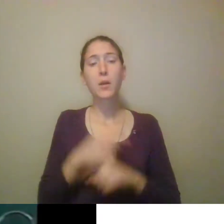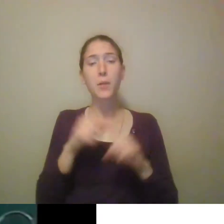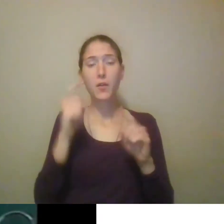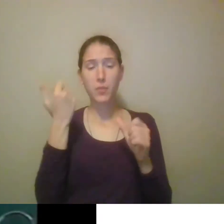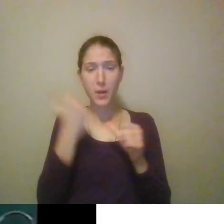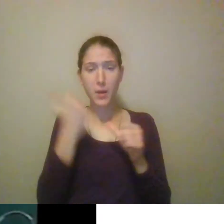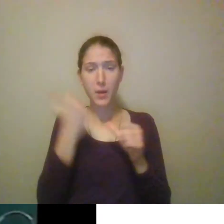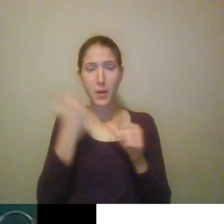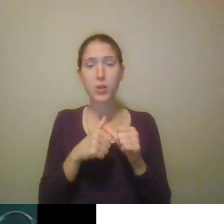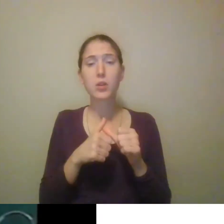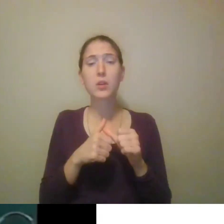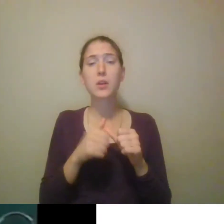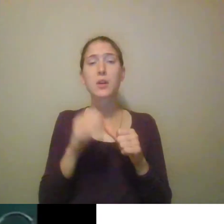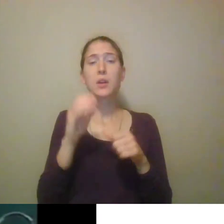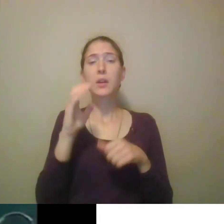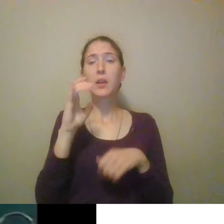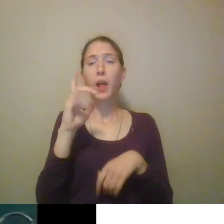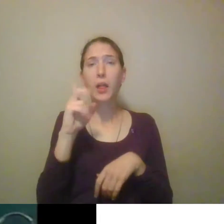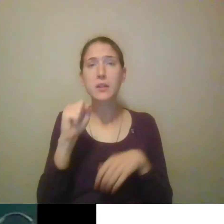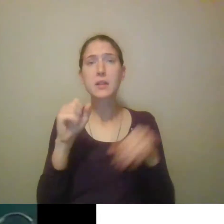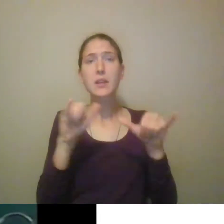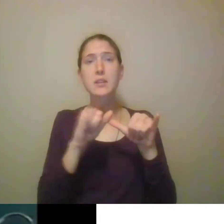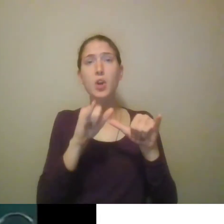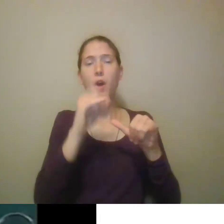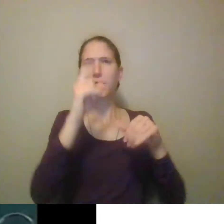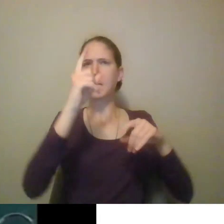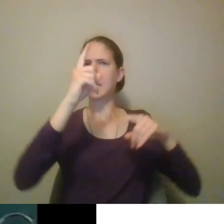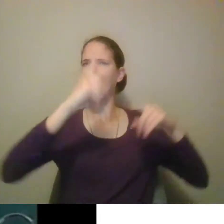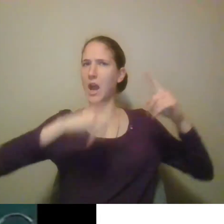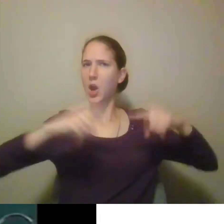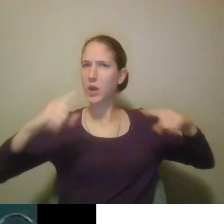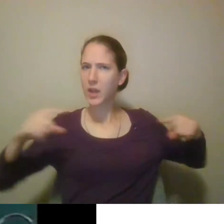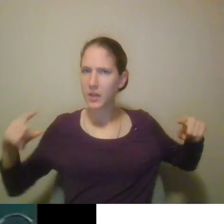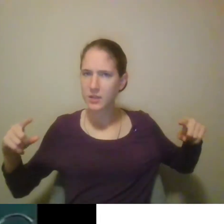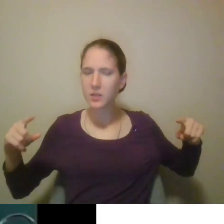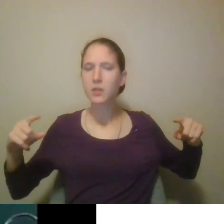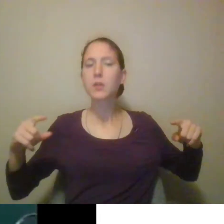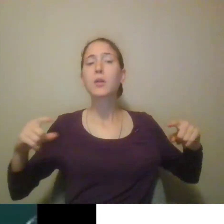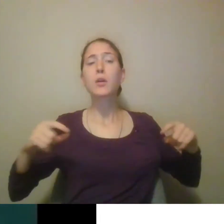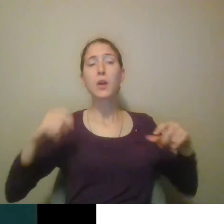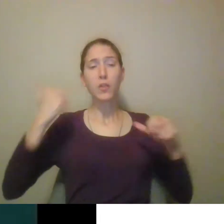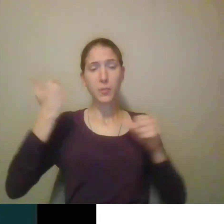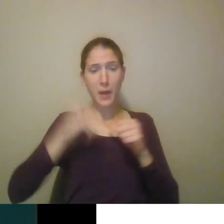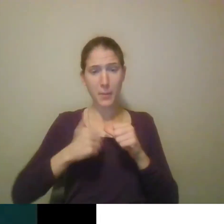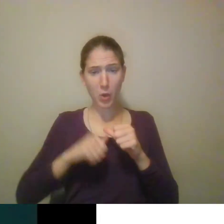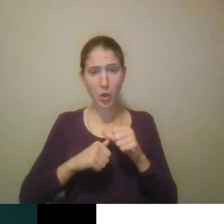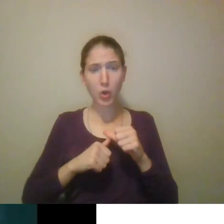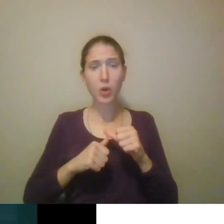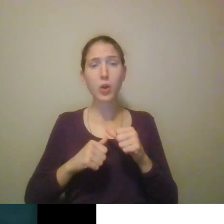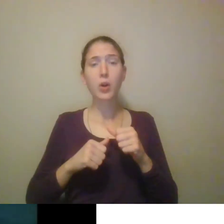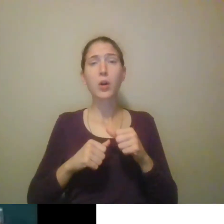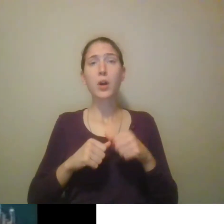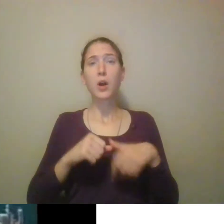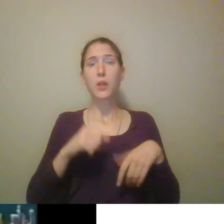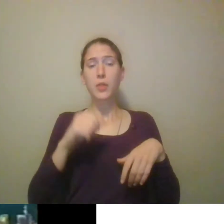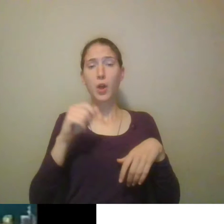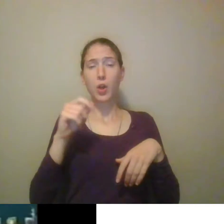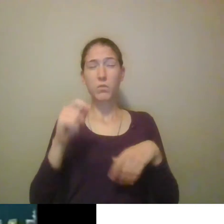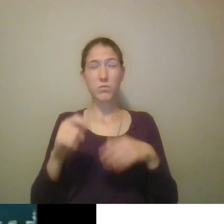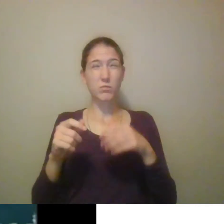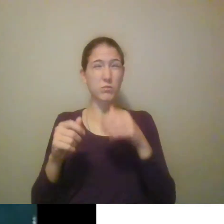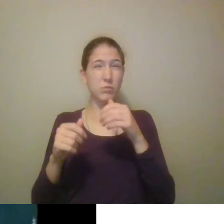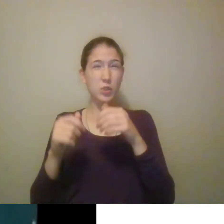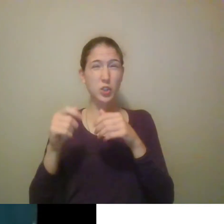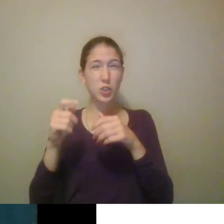All right? There are some very extreme ends to this. And that the very largest single cell that we could find is the